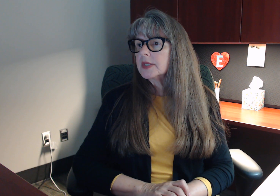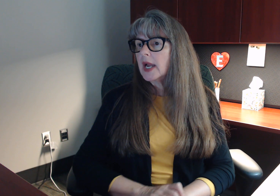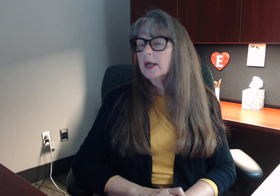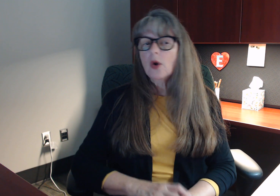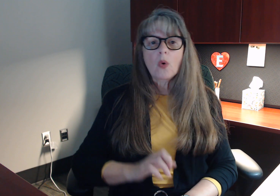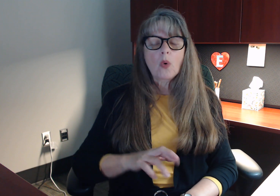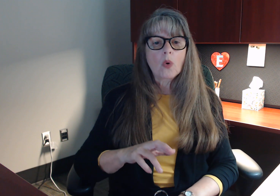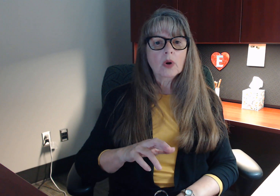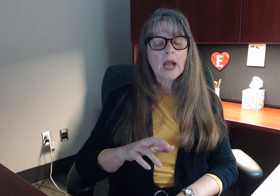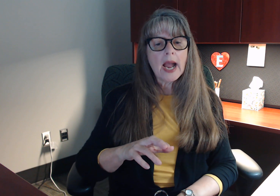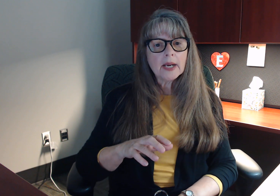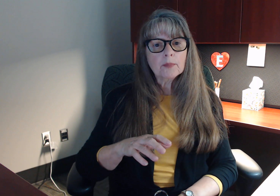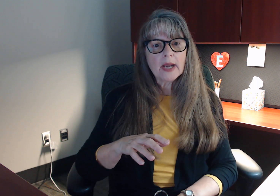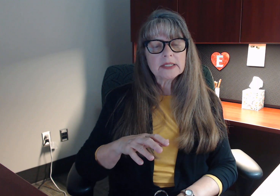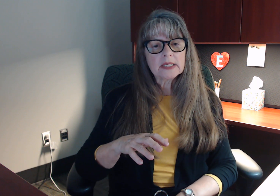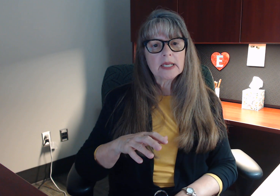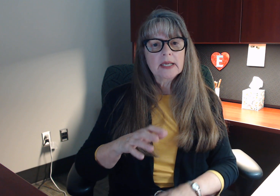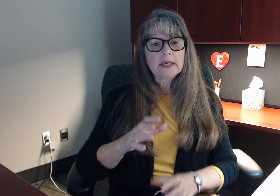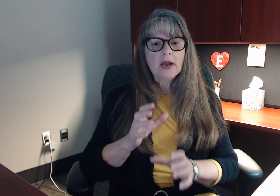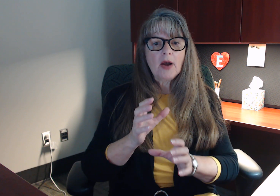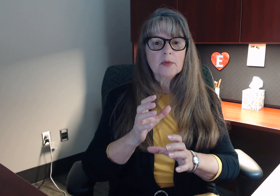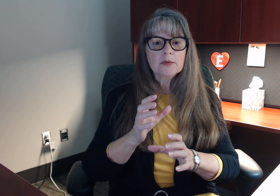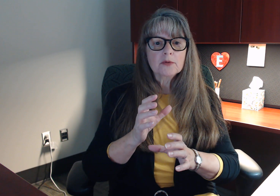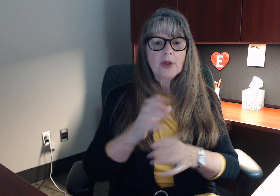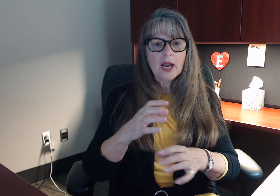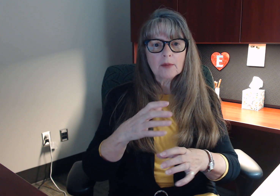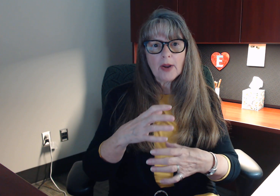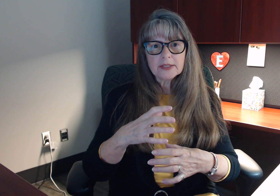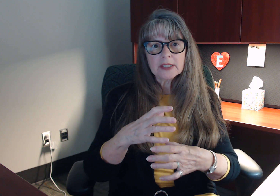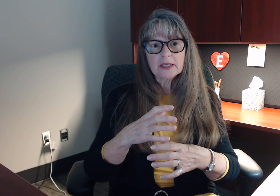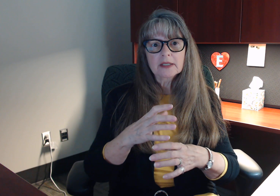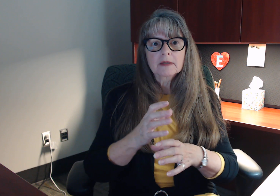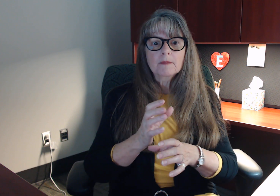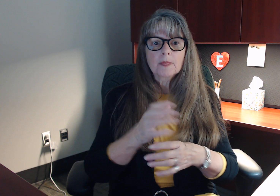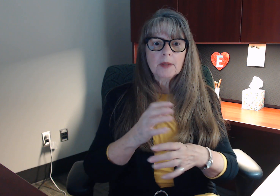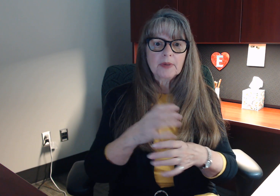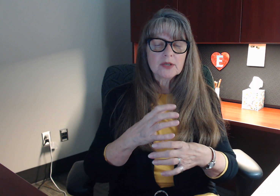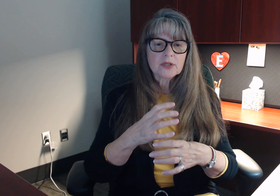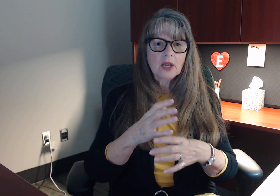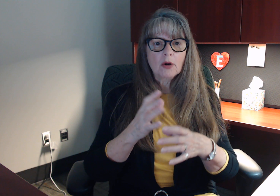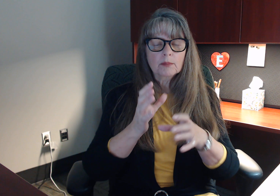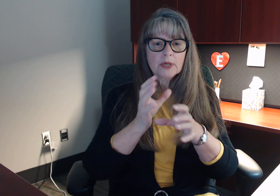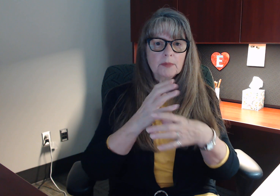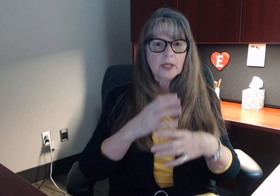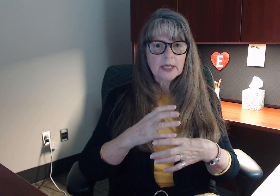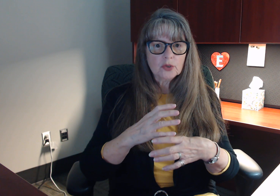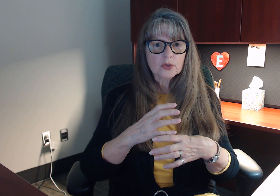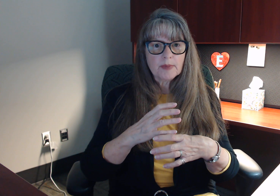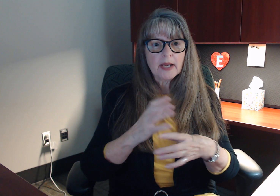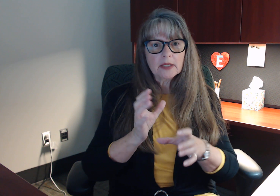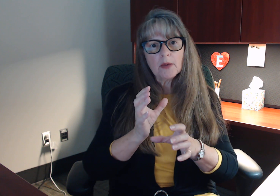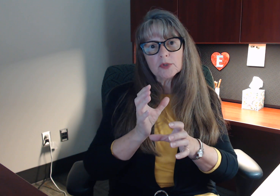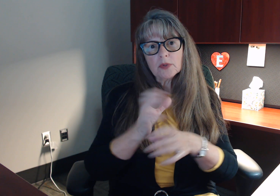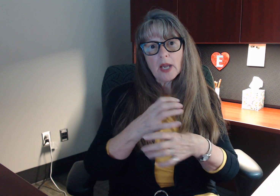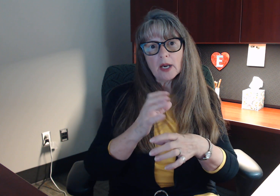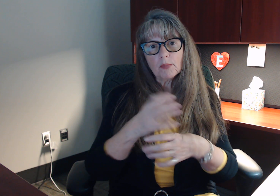sign, or chiropractic. Now, I would do chiropractic because they are manipulating your spine. I would do